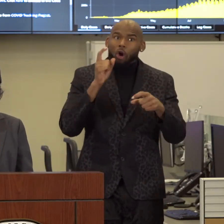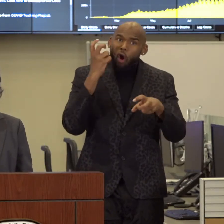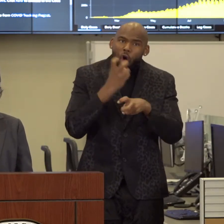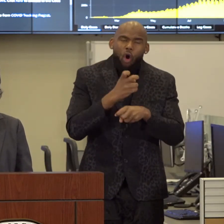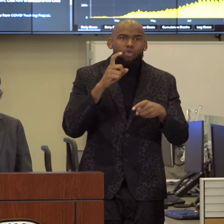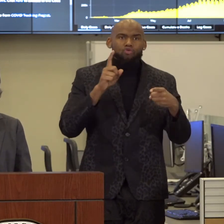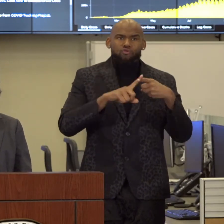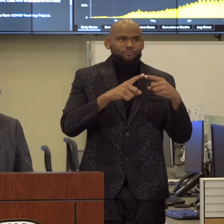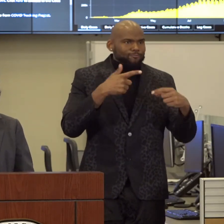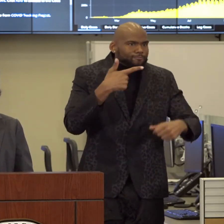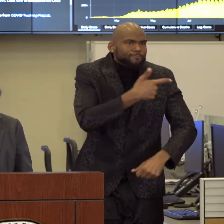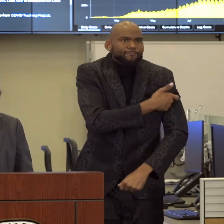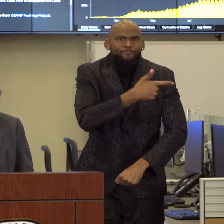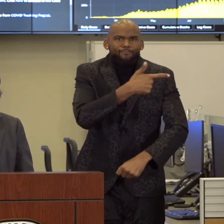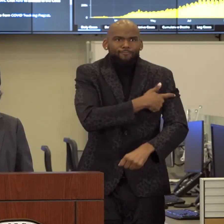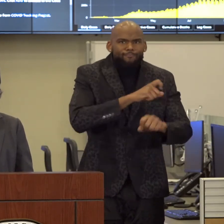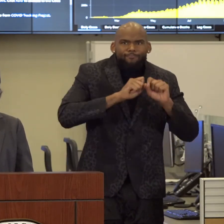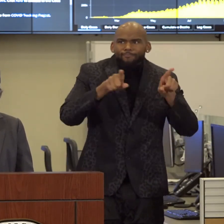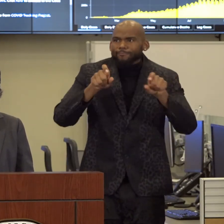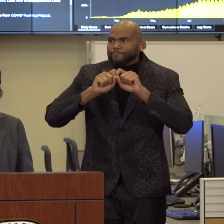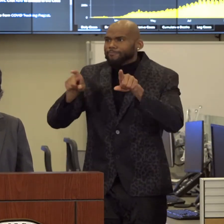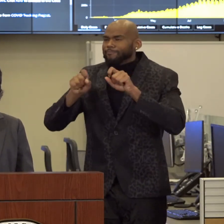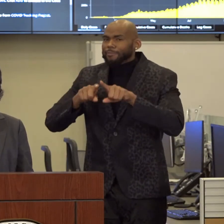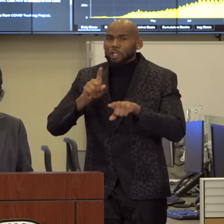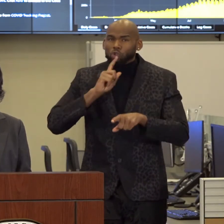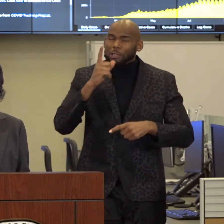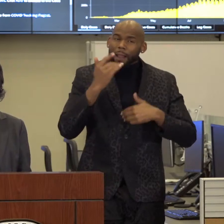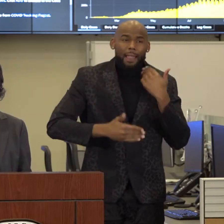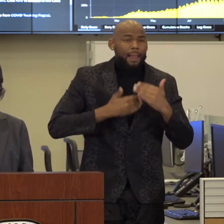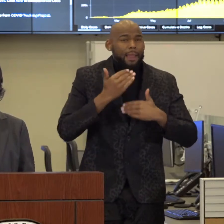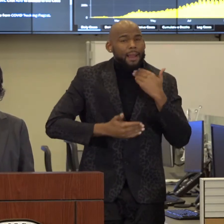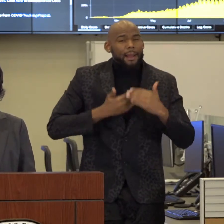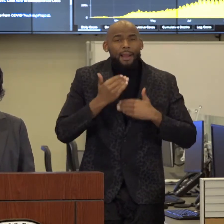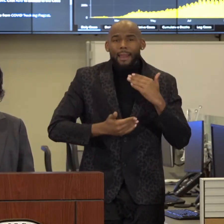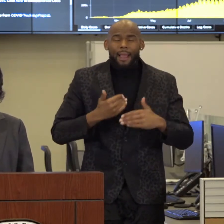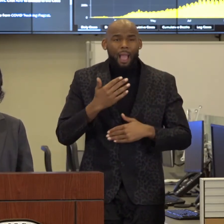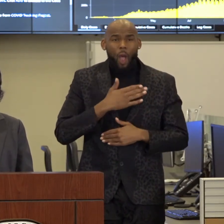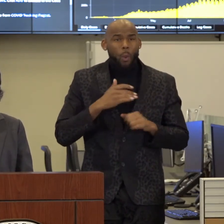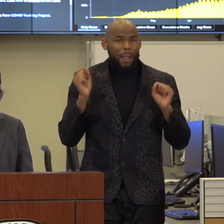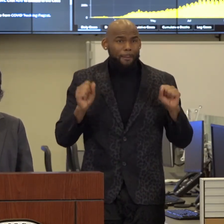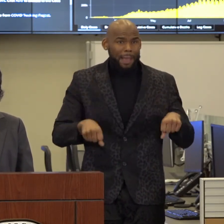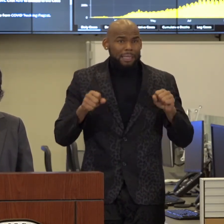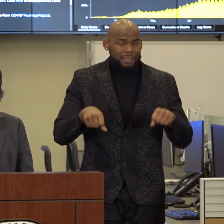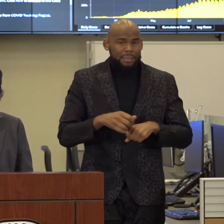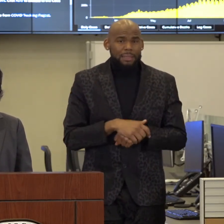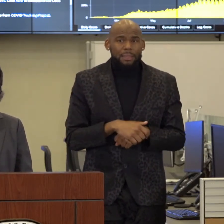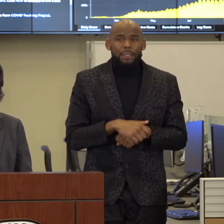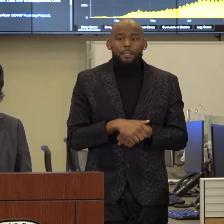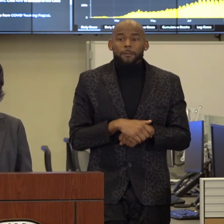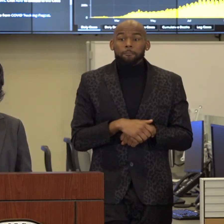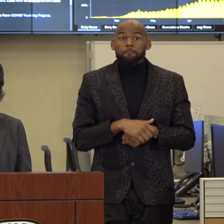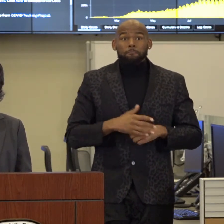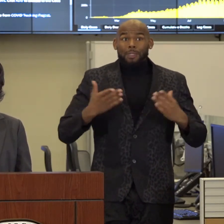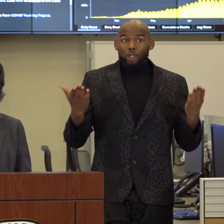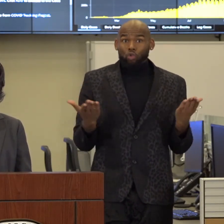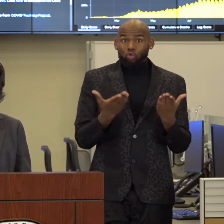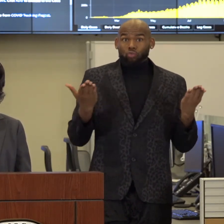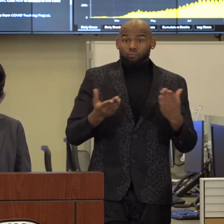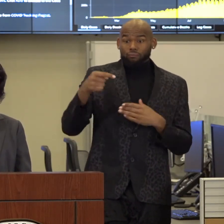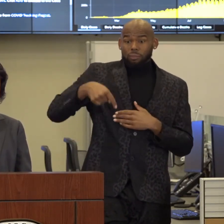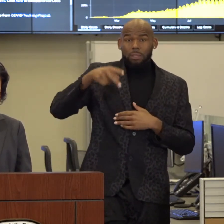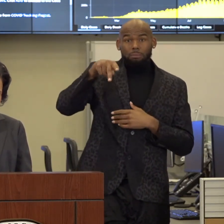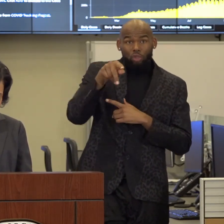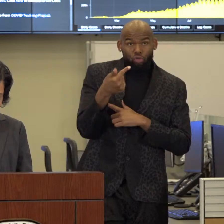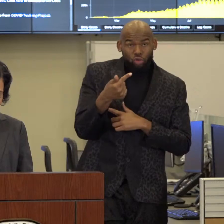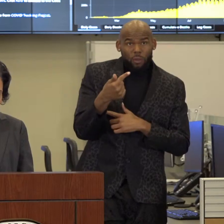arms, and we're really ramping up our efforts and increasing our capacity all along. Here in Prince George's